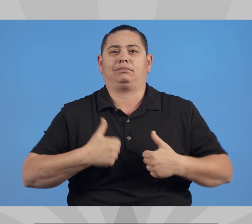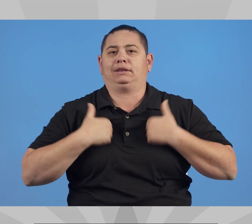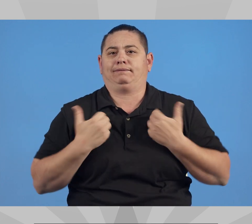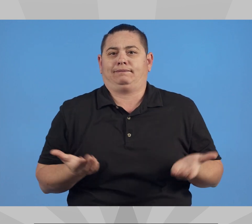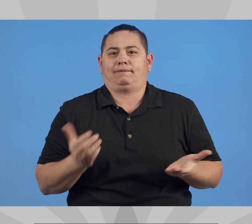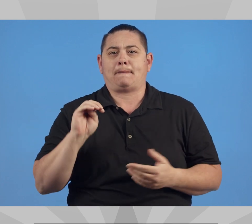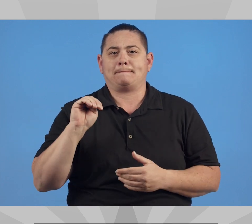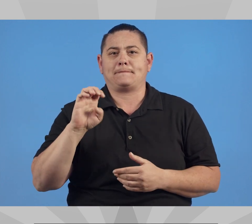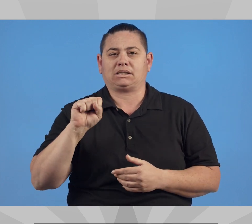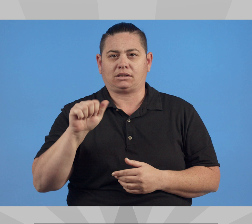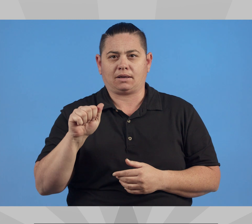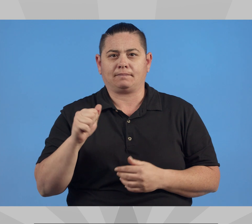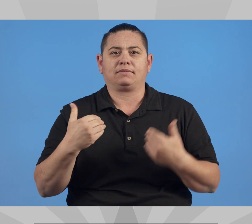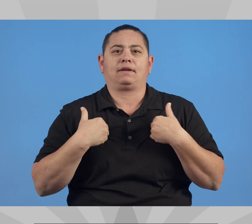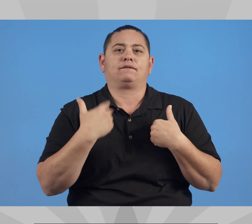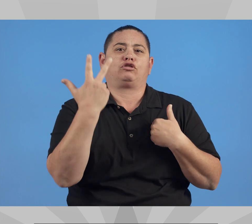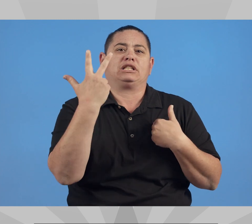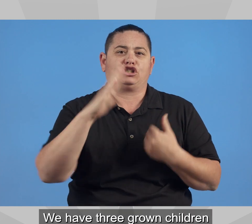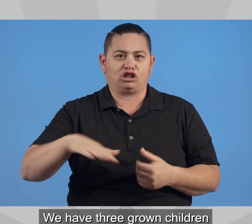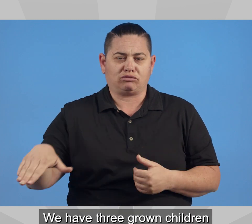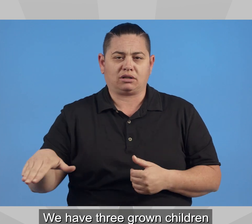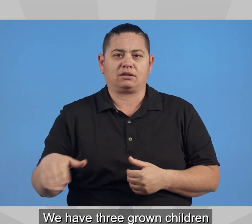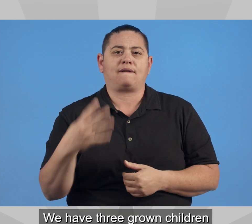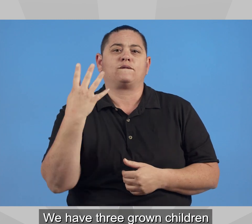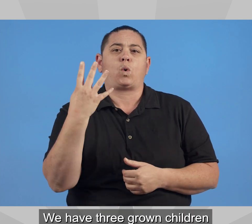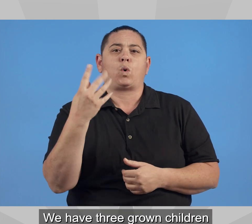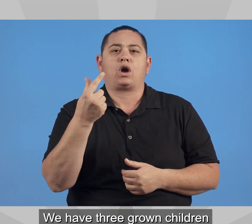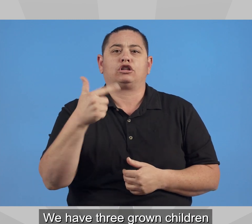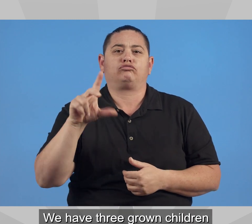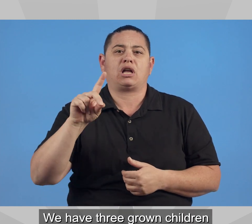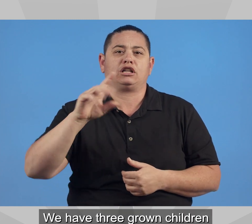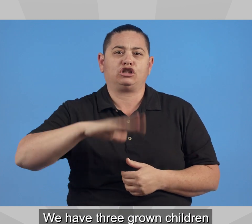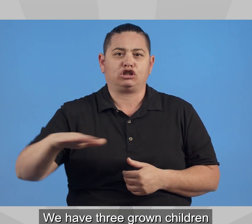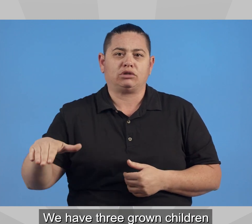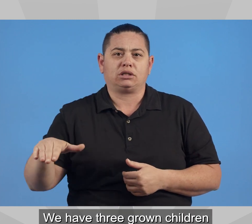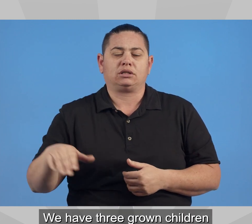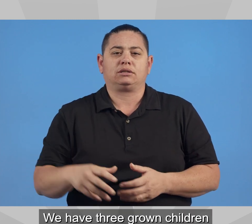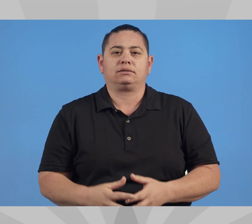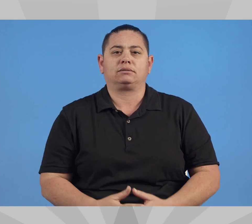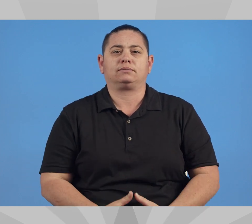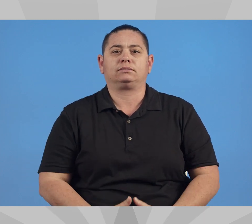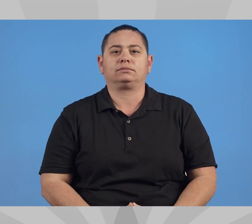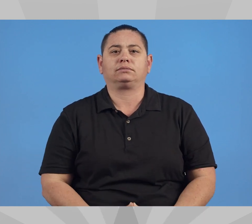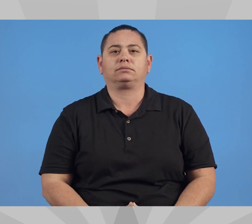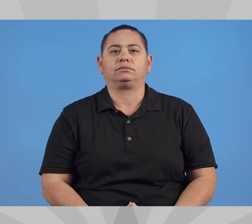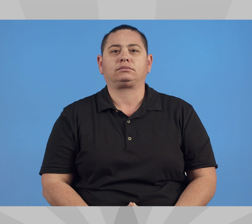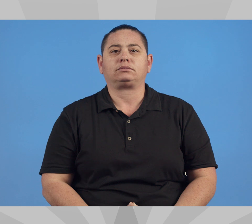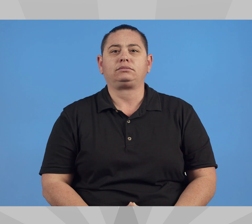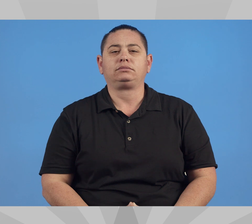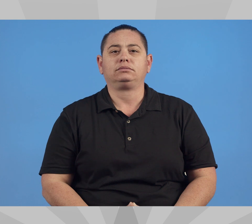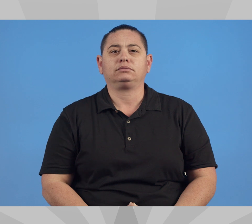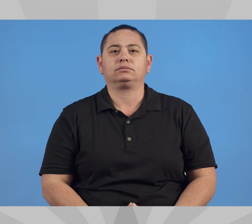I have lived in Mesa since 2015. We have 3 grown children and 4 grandchildren.